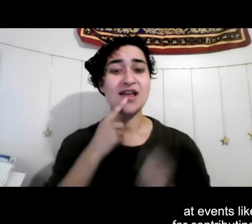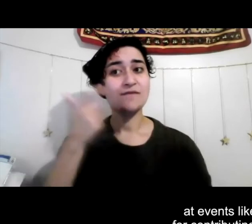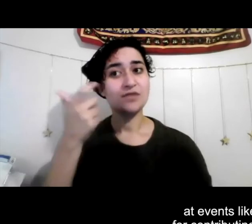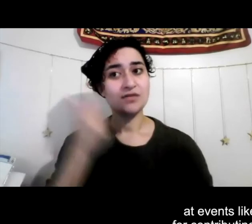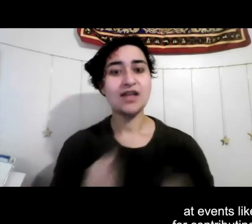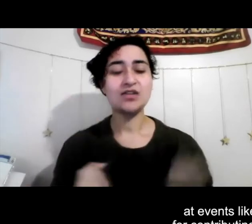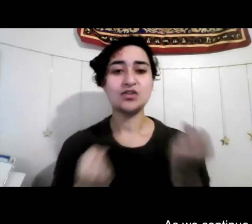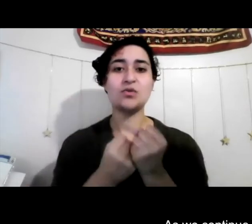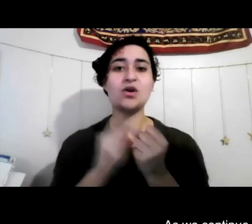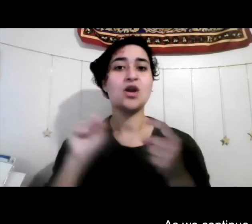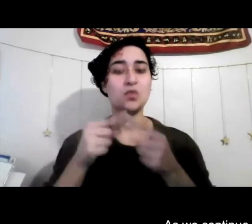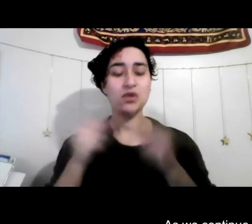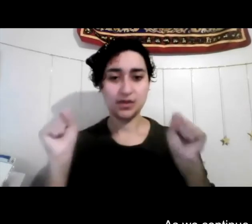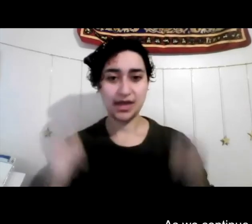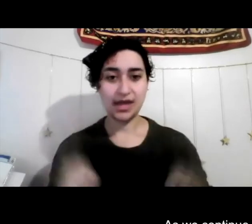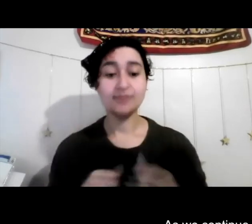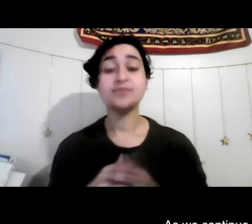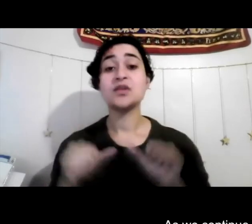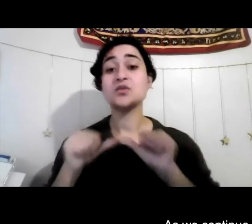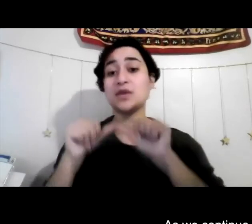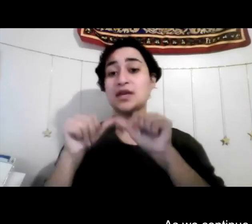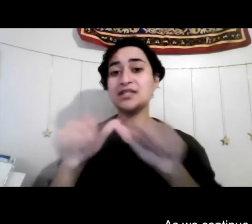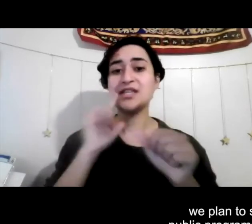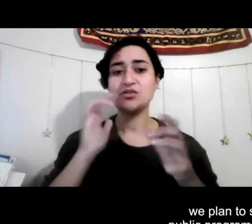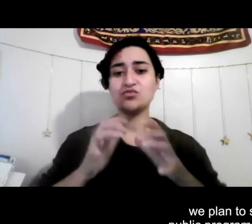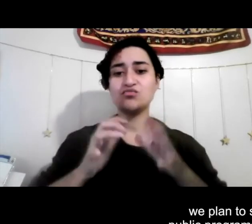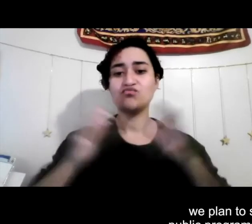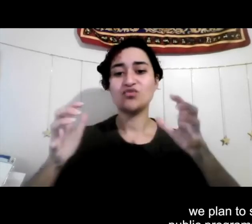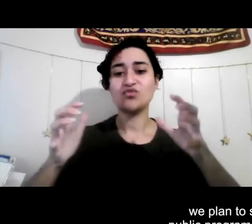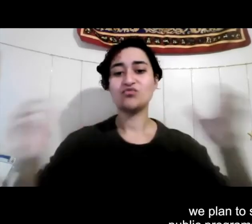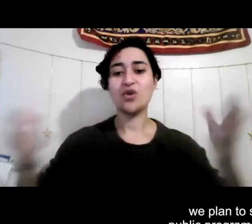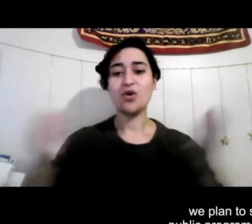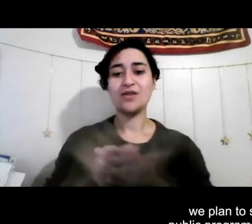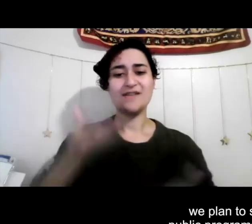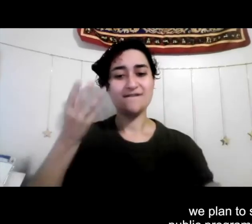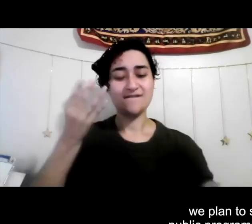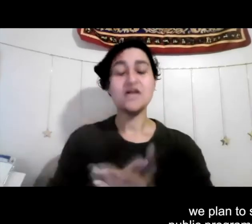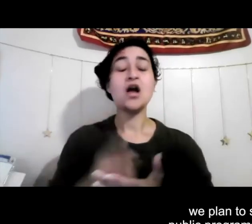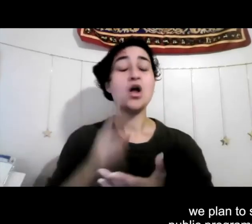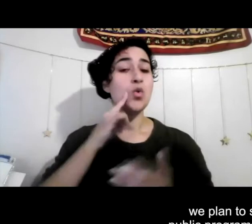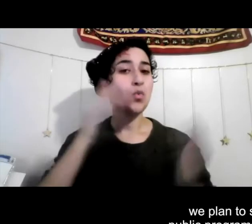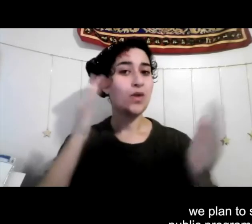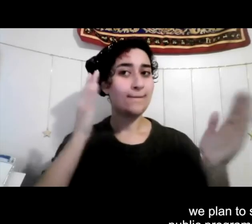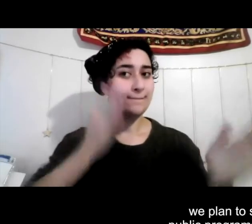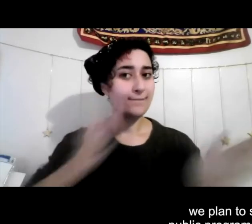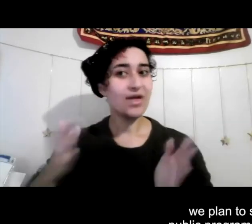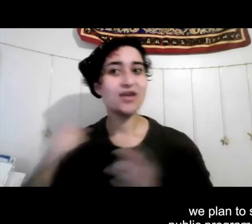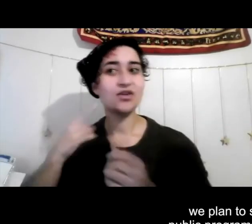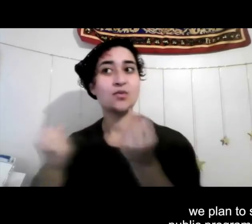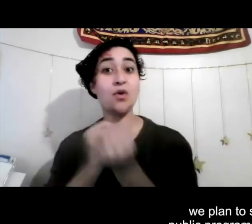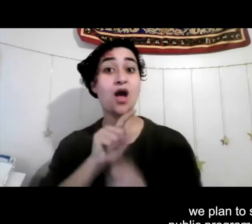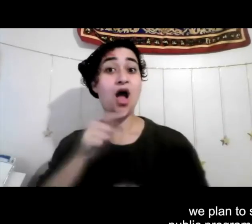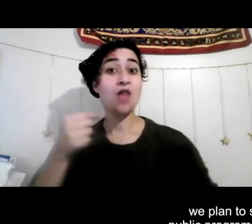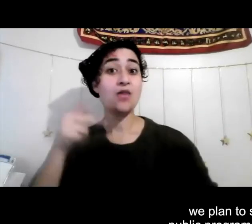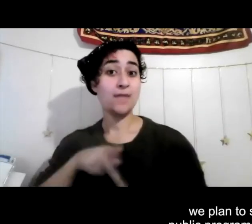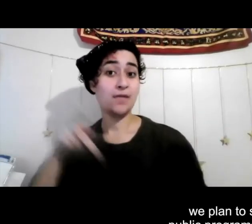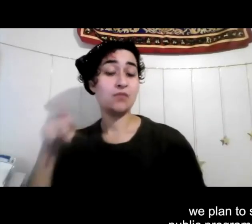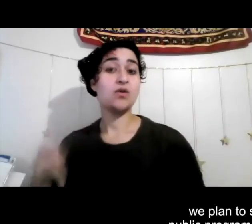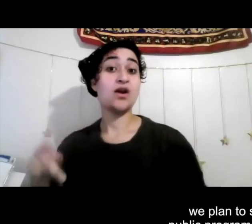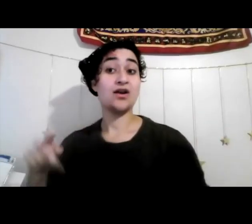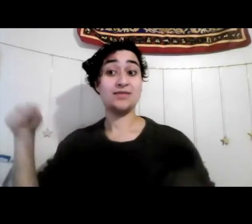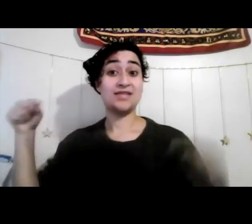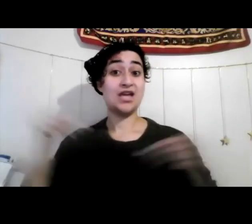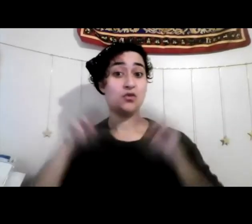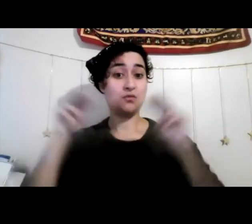can. As we continue to grow this fund, we plan to support other public programs at the